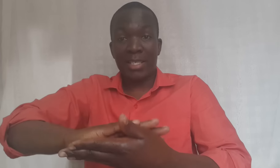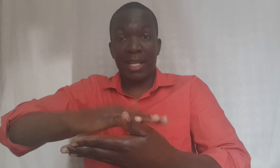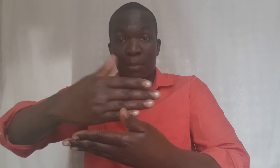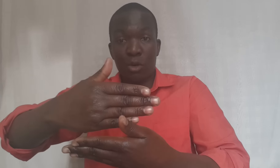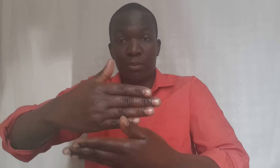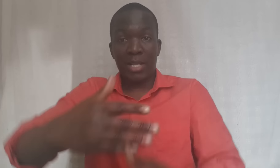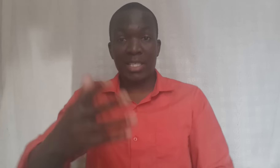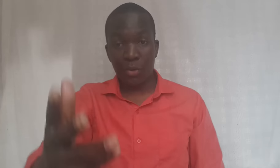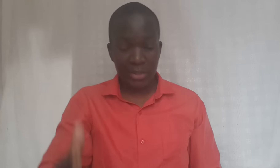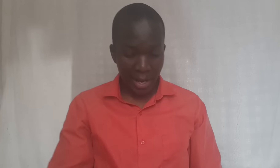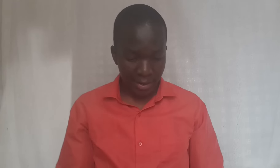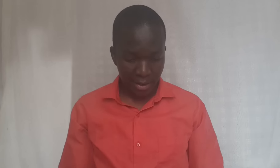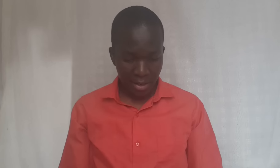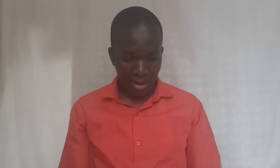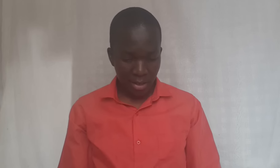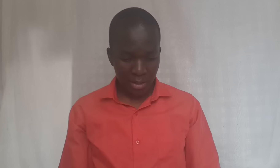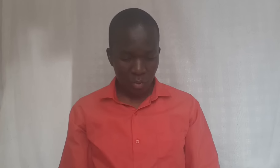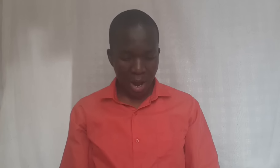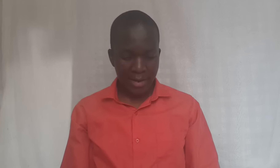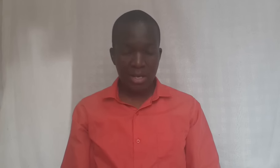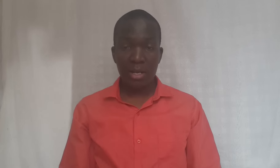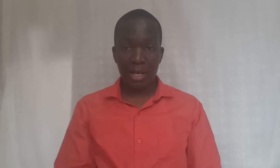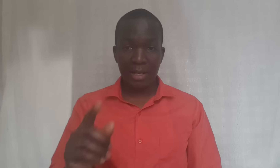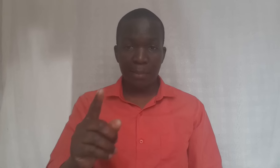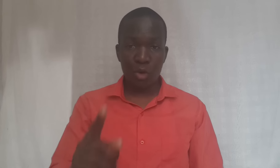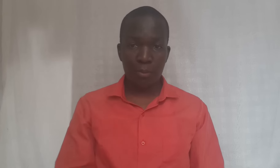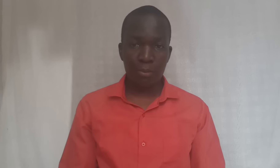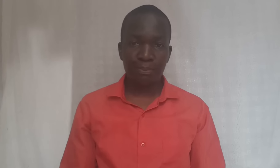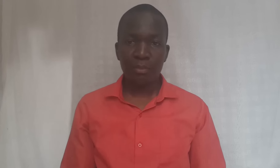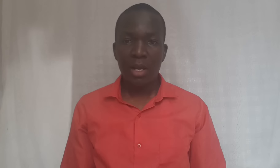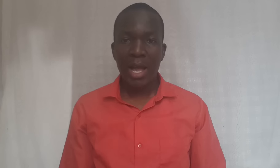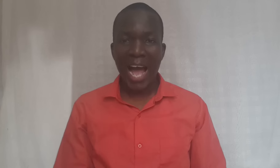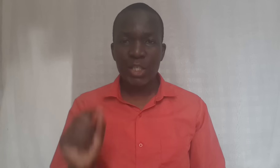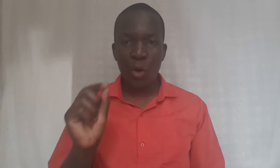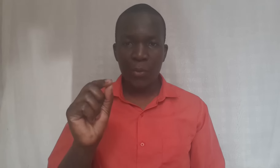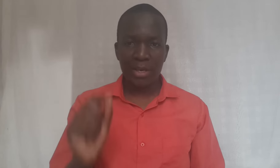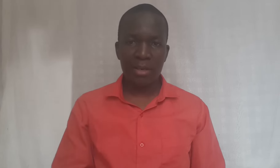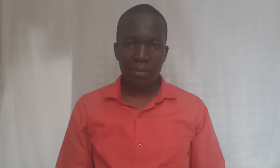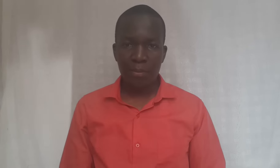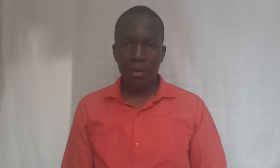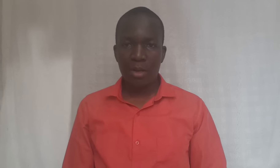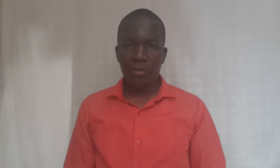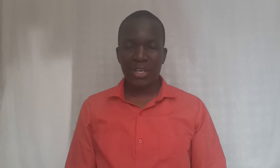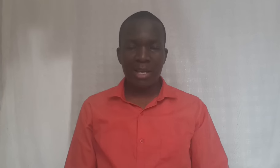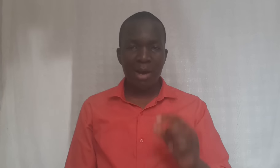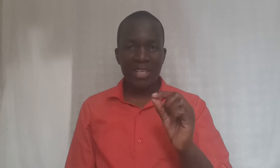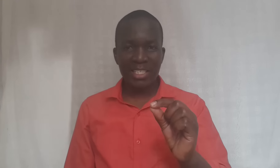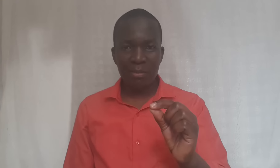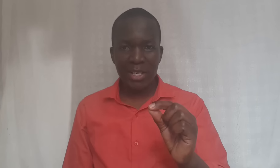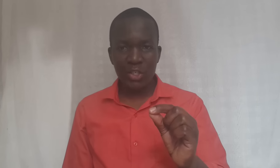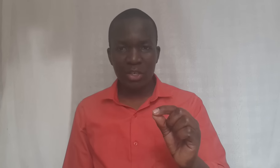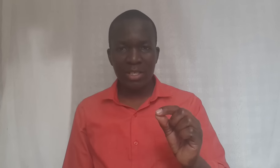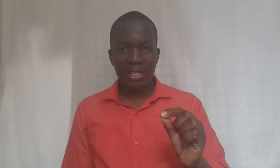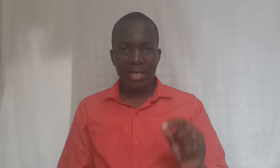a laptop. That's how we sign the word laptop. A topic. For example, I've just mentioned in